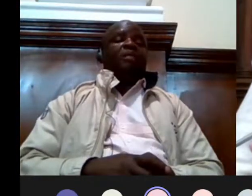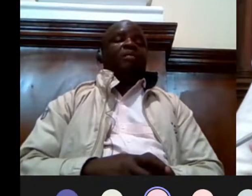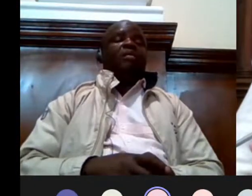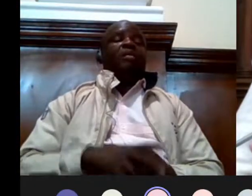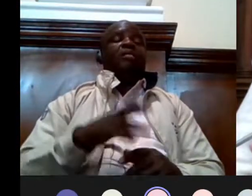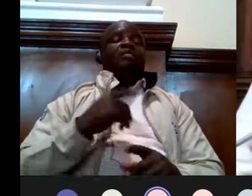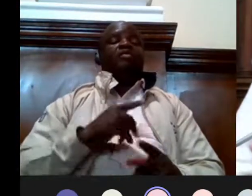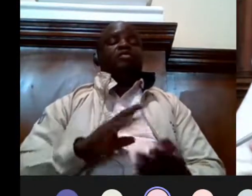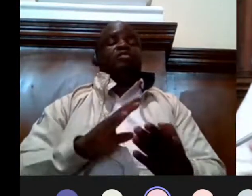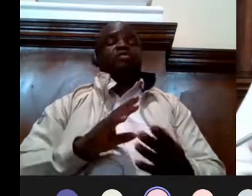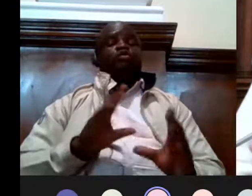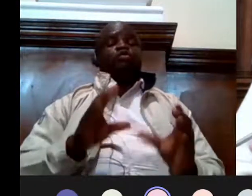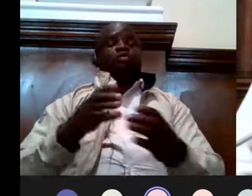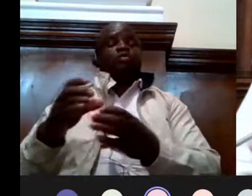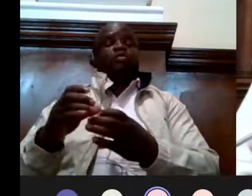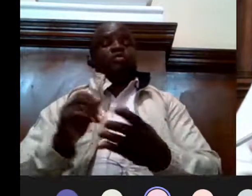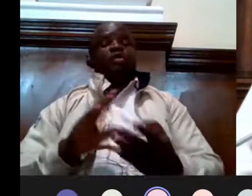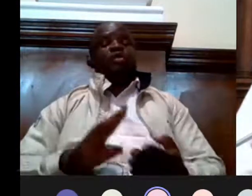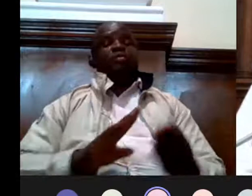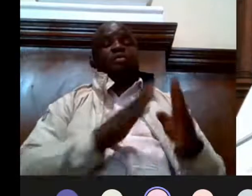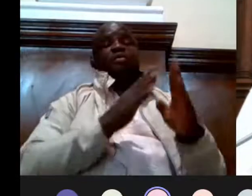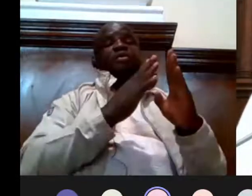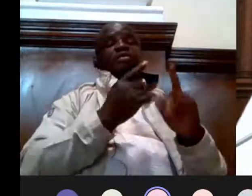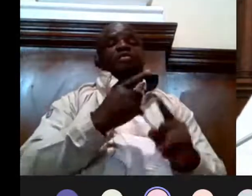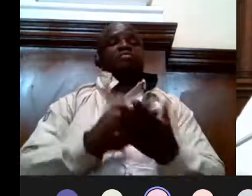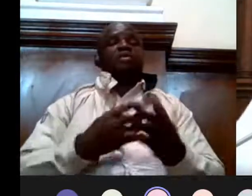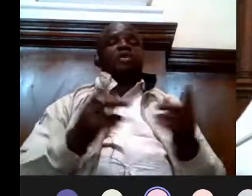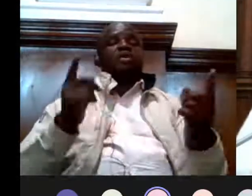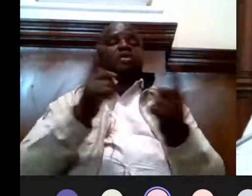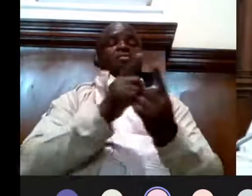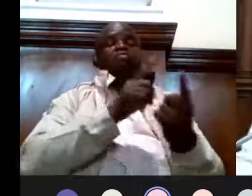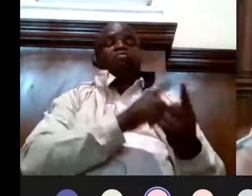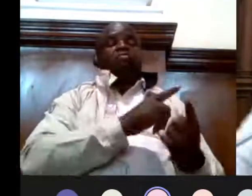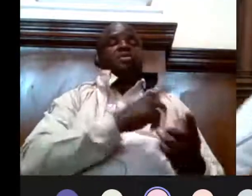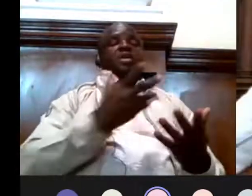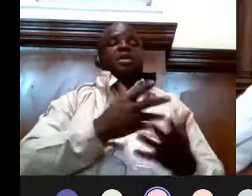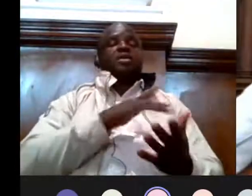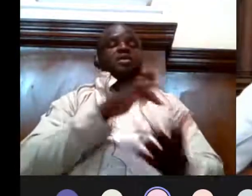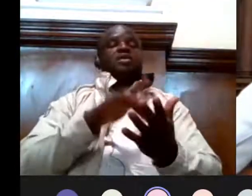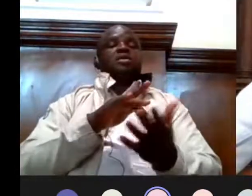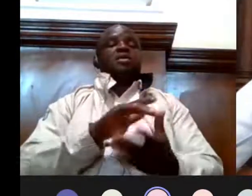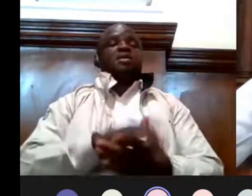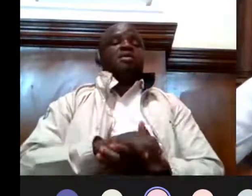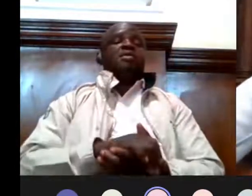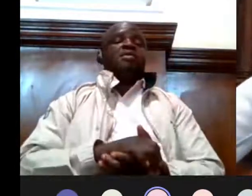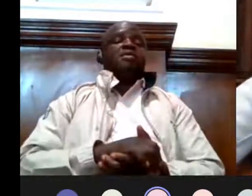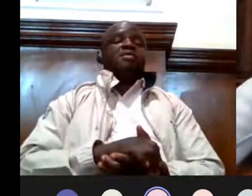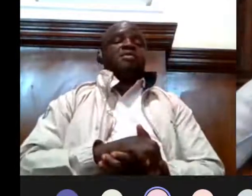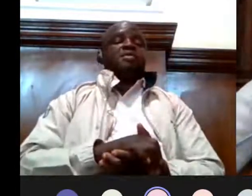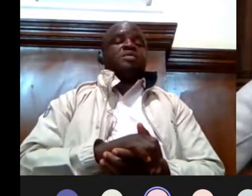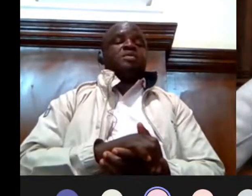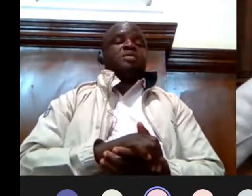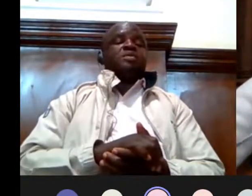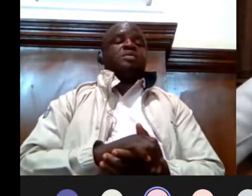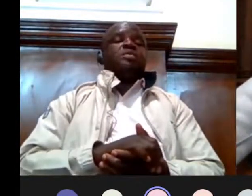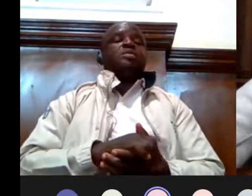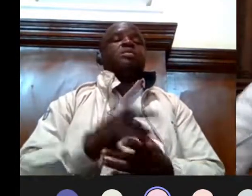opposing groups to converge at the center, holding them together into one